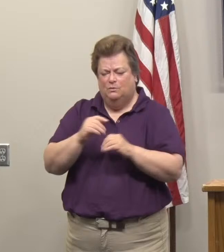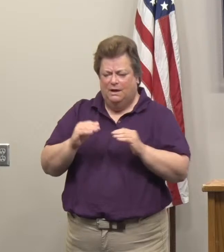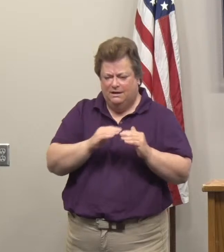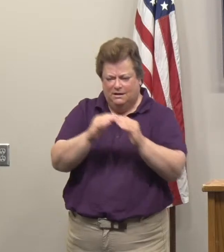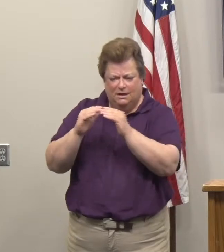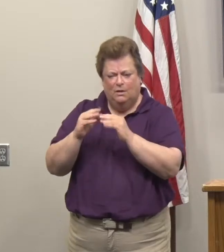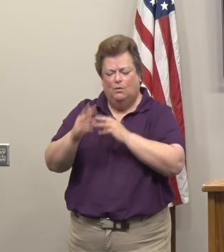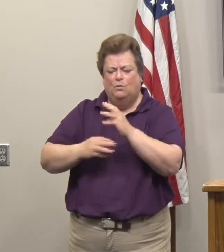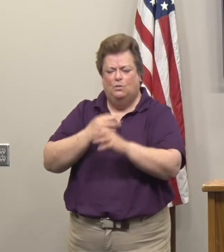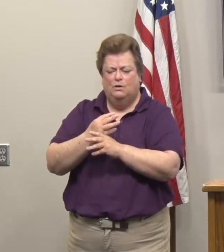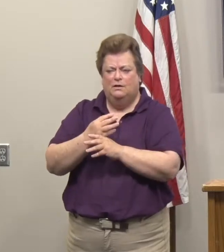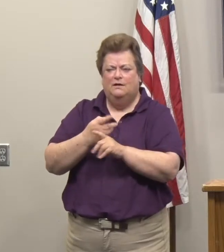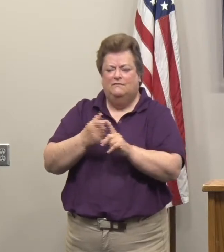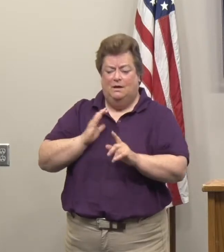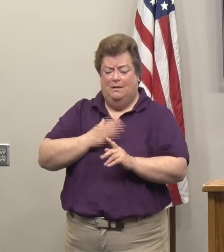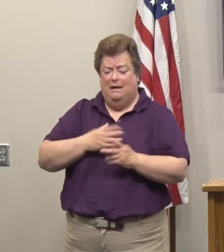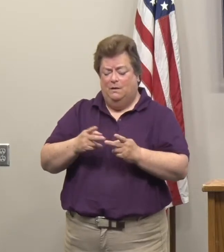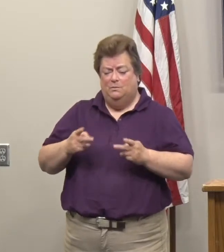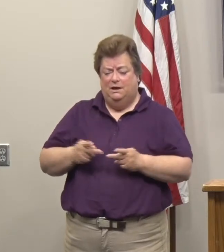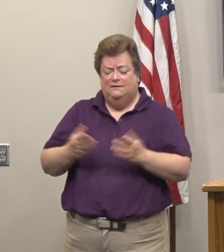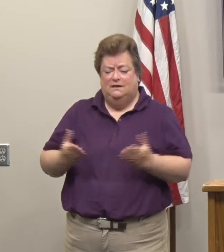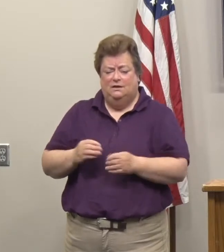our place in it here in Lincoln, Nebraska.